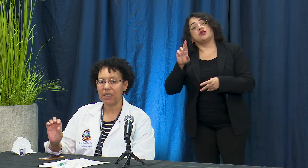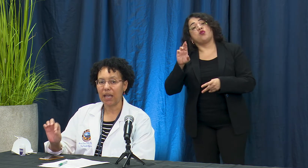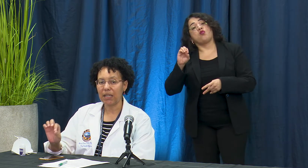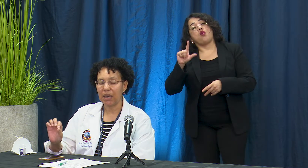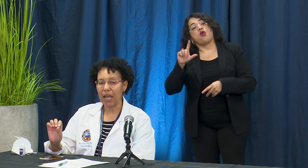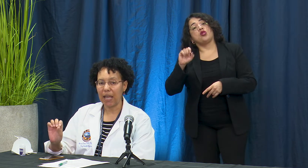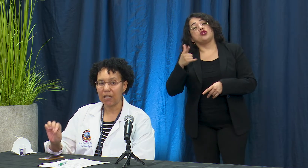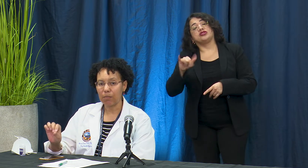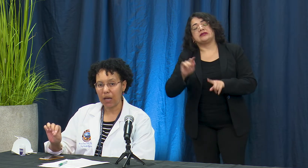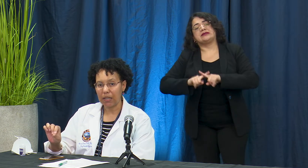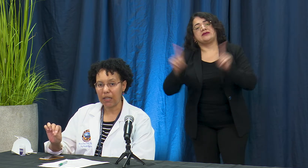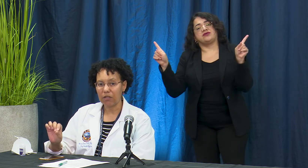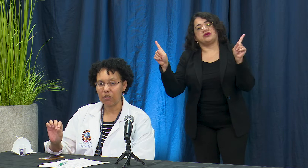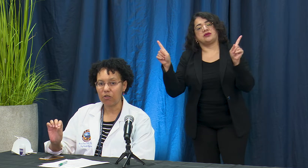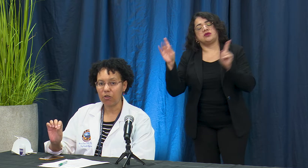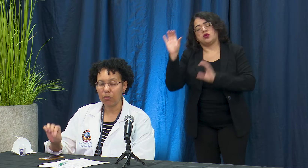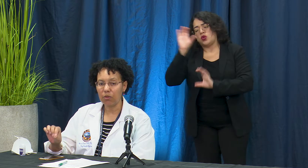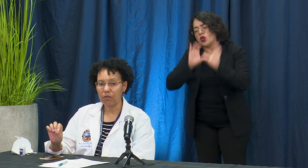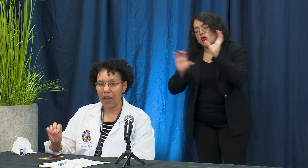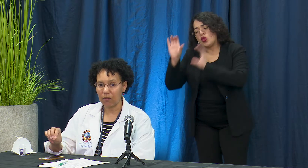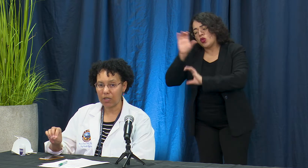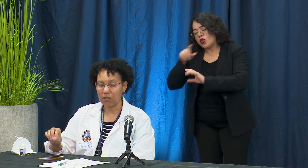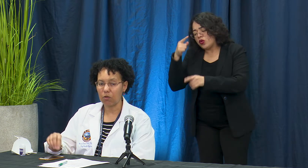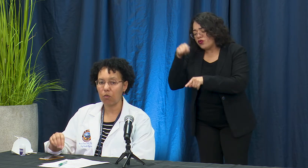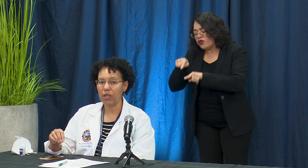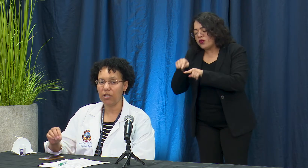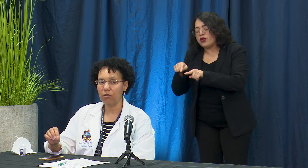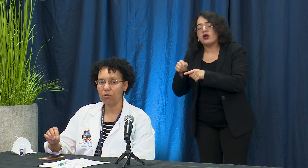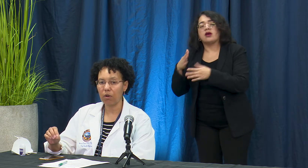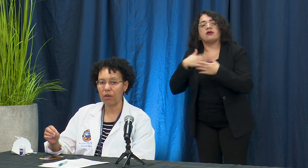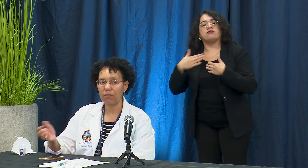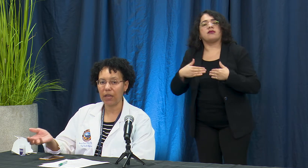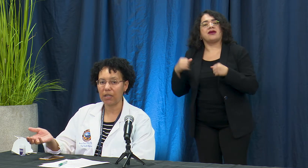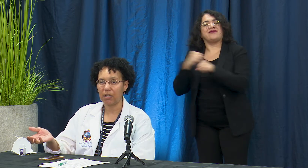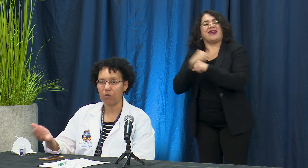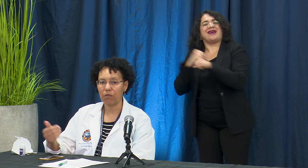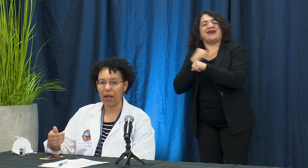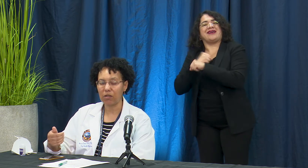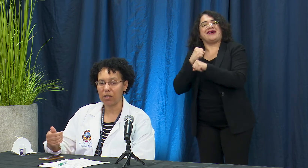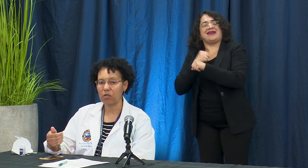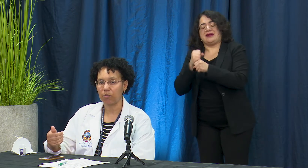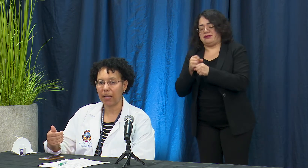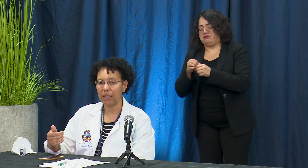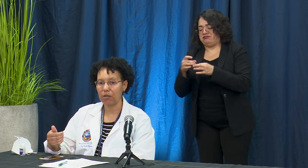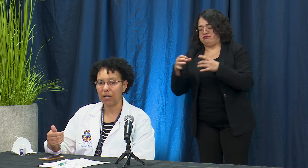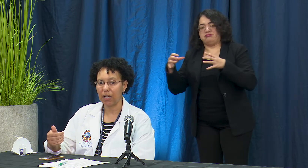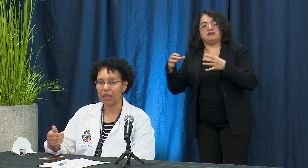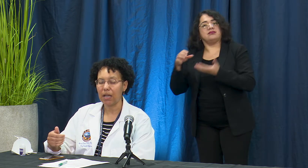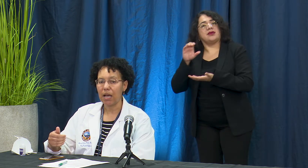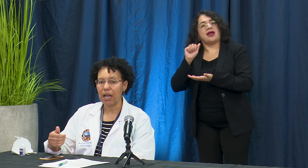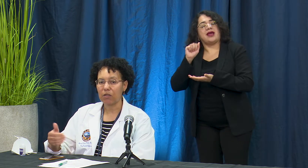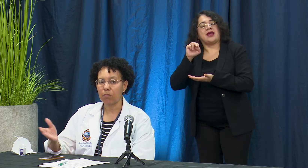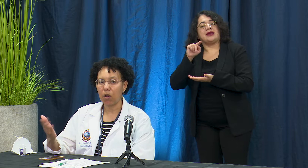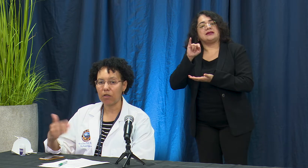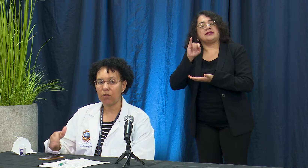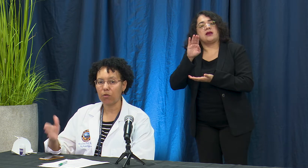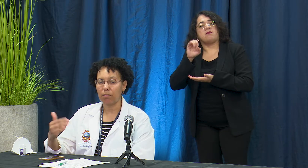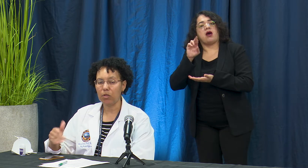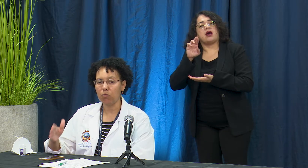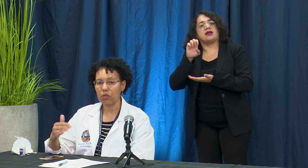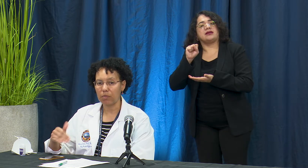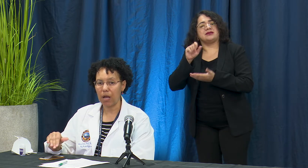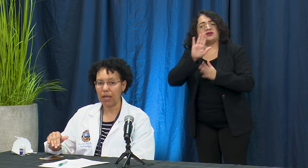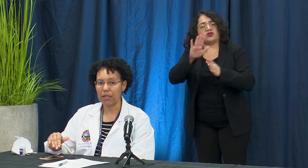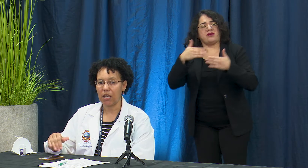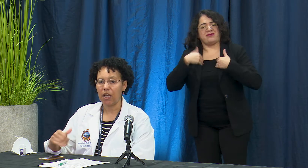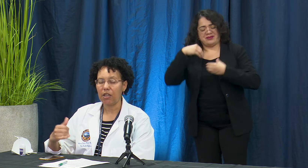and it's detecting antibodies to the virus. So when you are infected with viruses or bacteria, as part of your